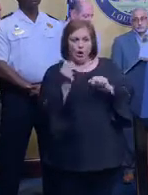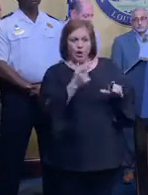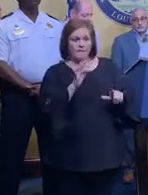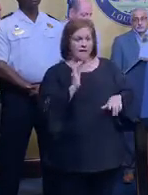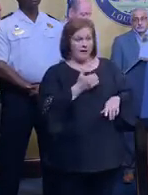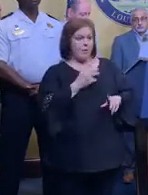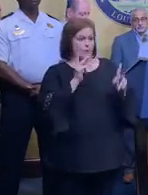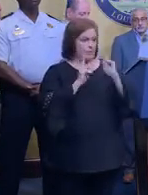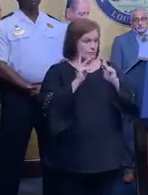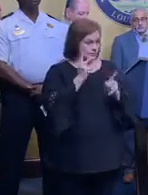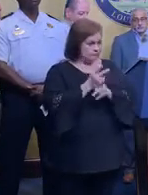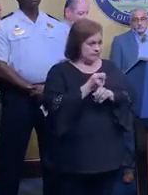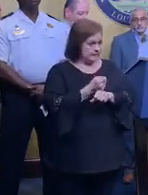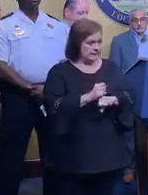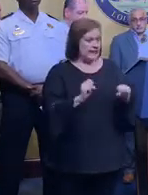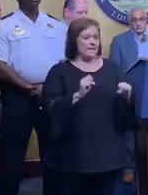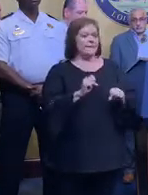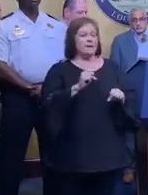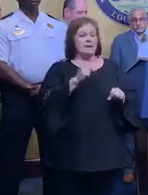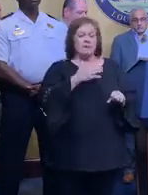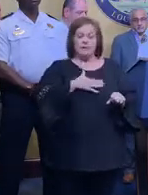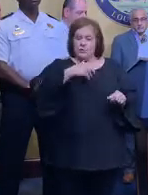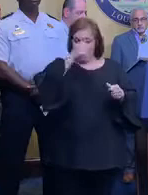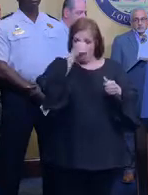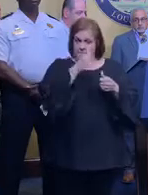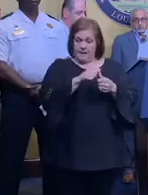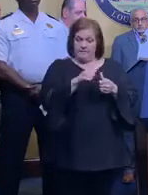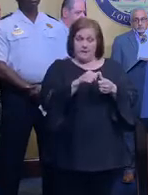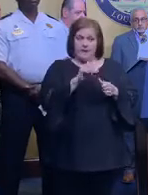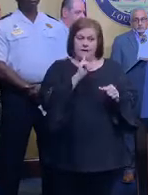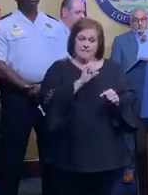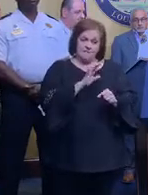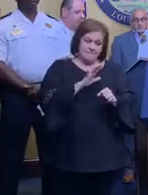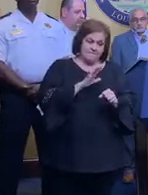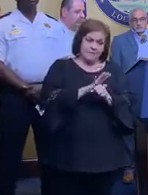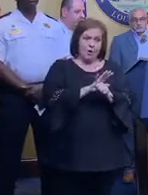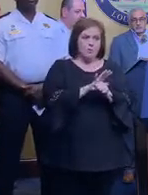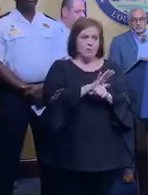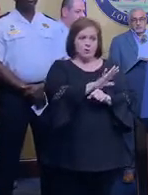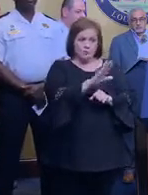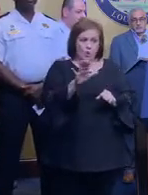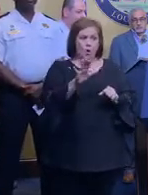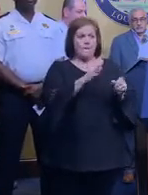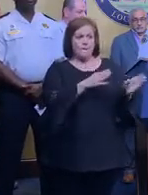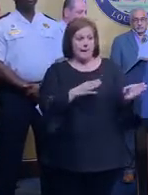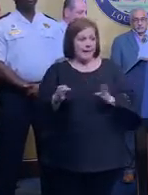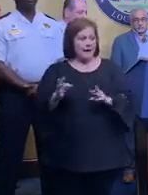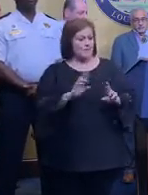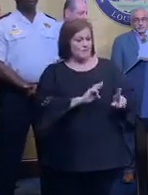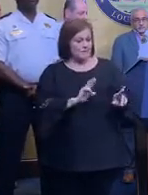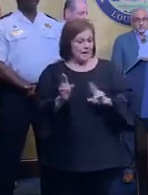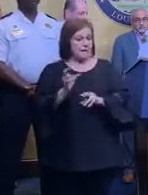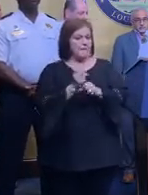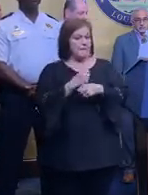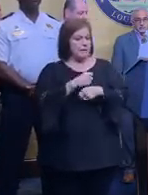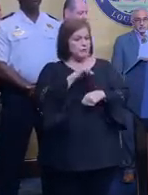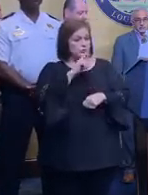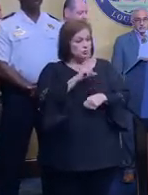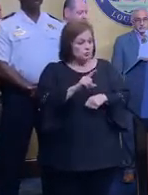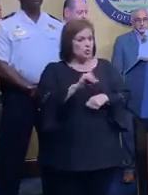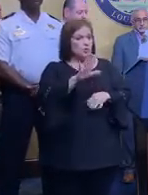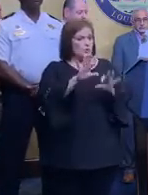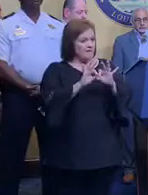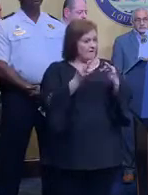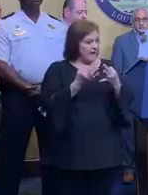our residents. Let today be a reminder to confirm and reaffirm your emergency plans and make sure your loved ones are aware